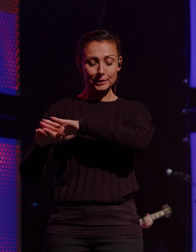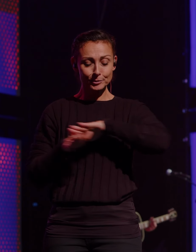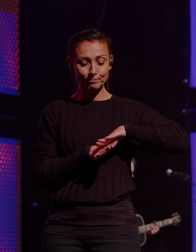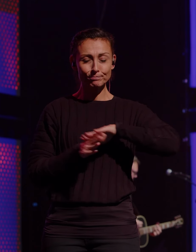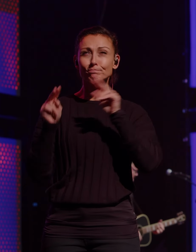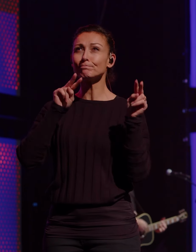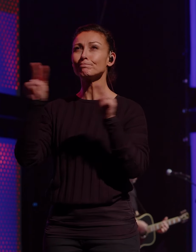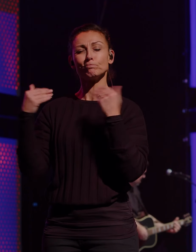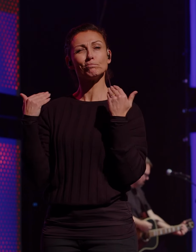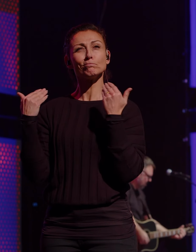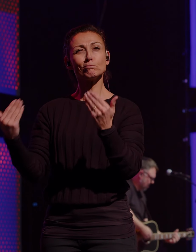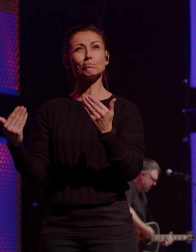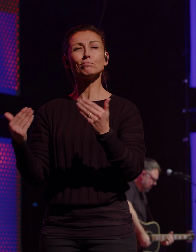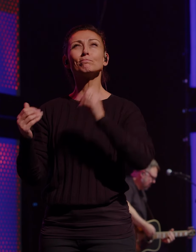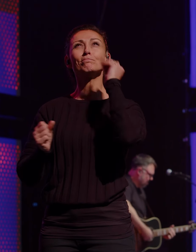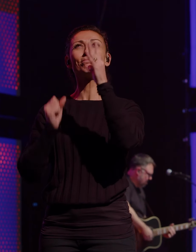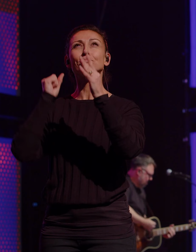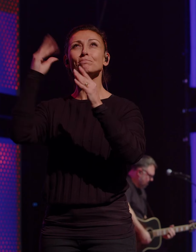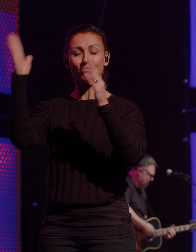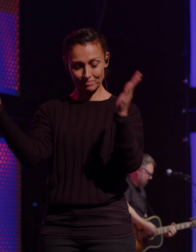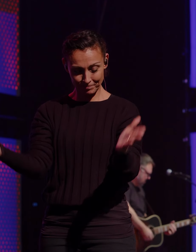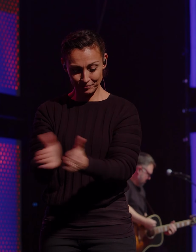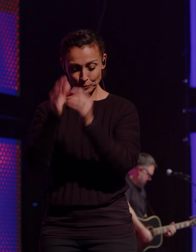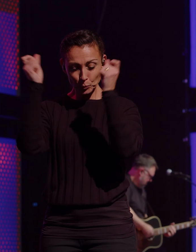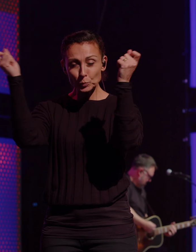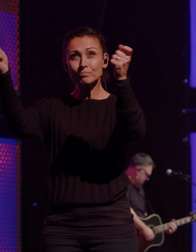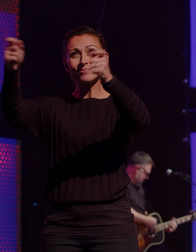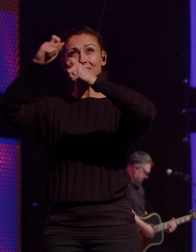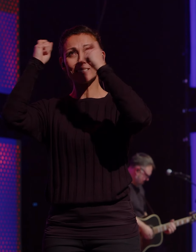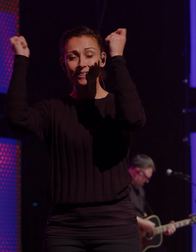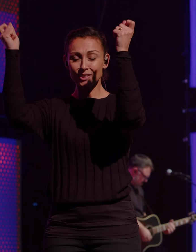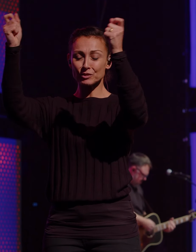unbelief. Oh, so I raise a hallelujah.